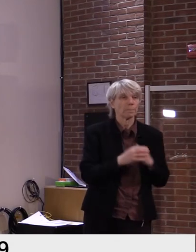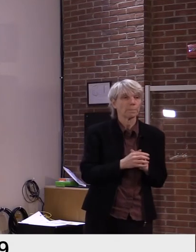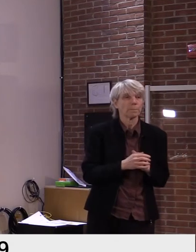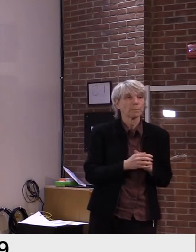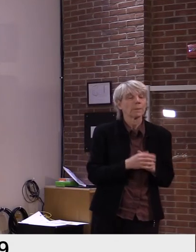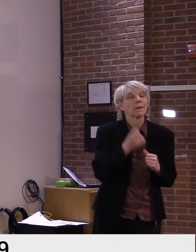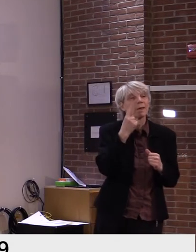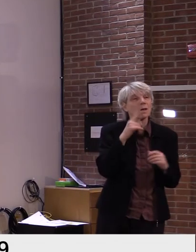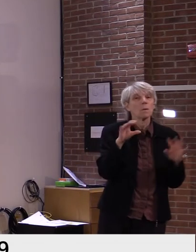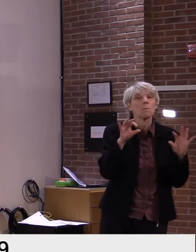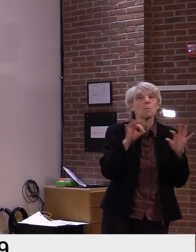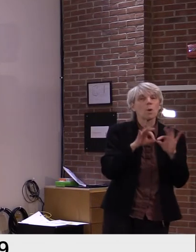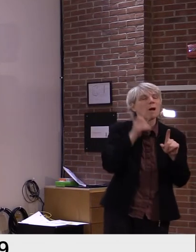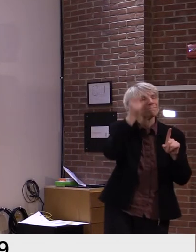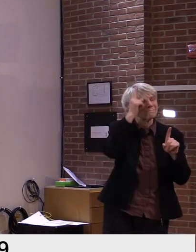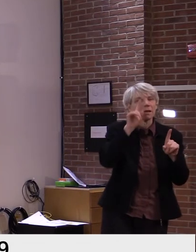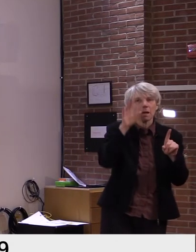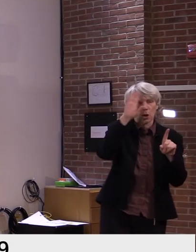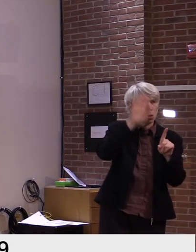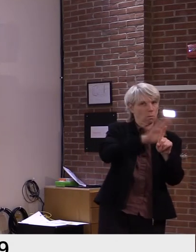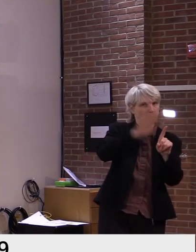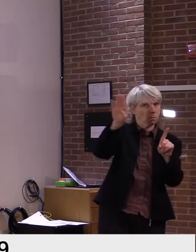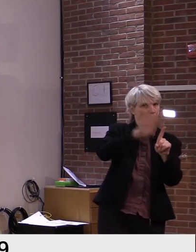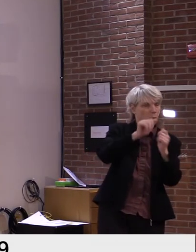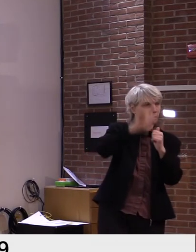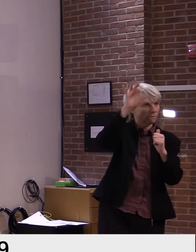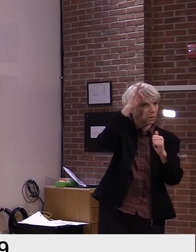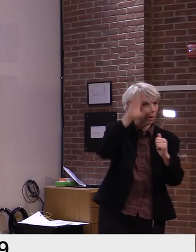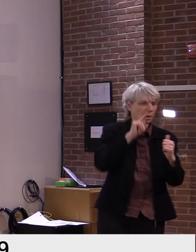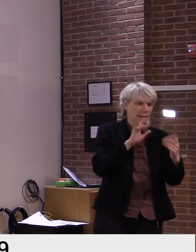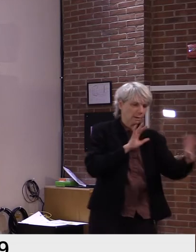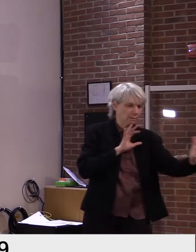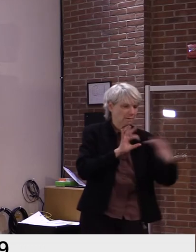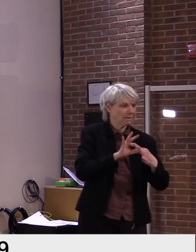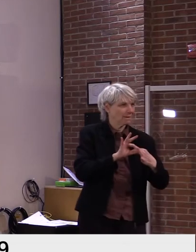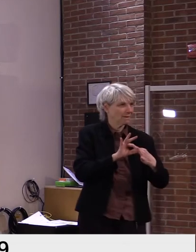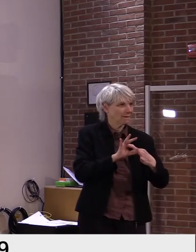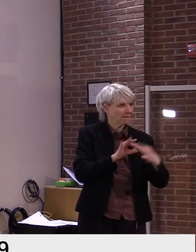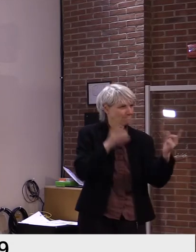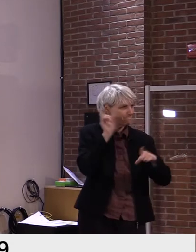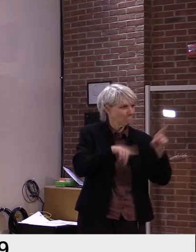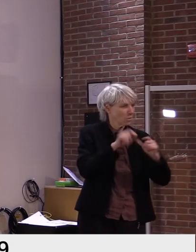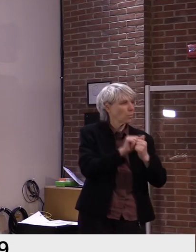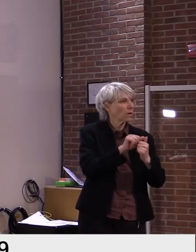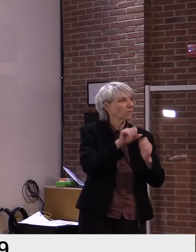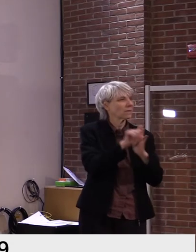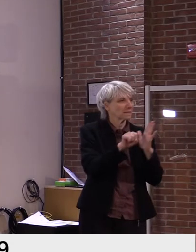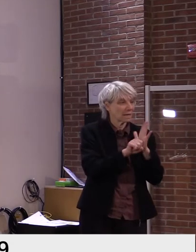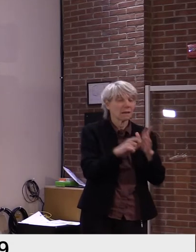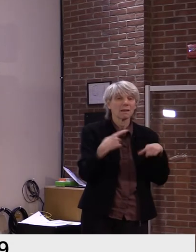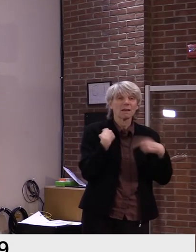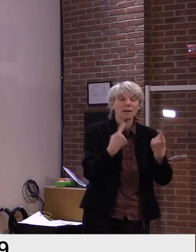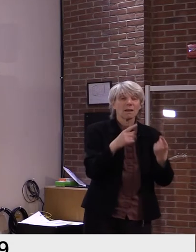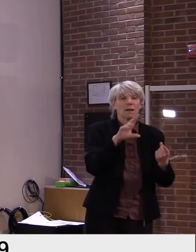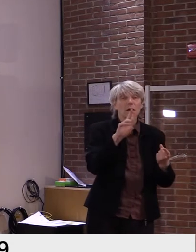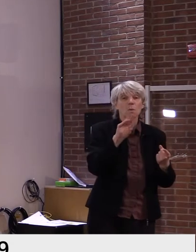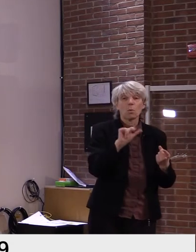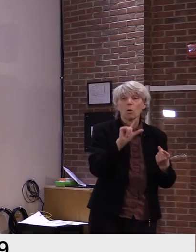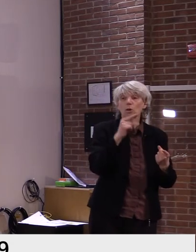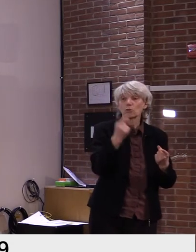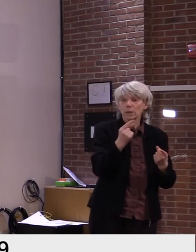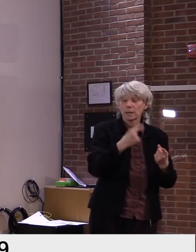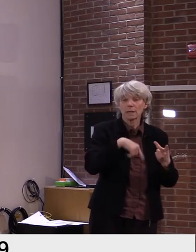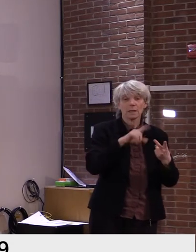with our system. And Walmart has been a fantastic partner. Kenny Drugs has been a fantastic partner